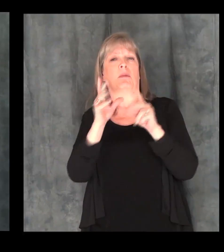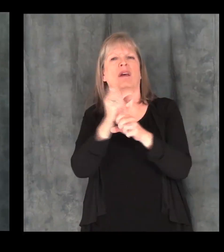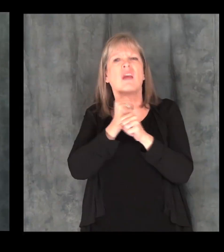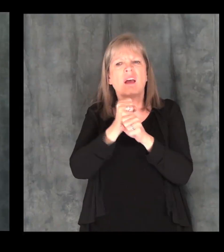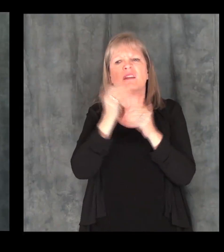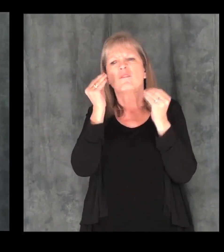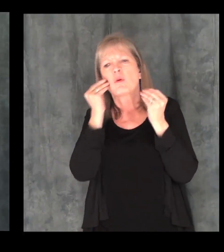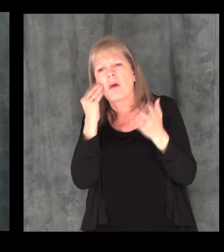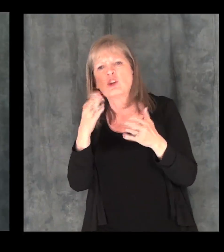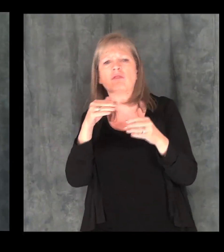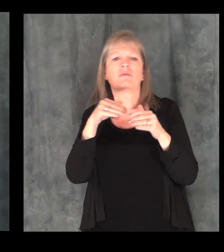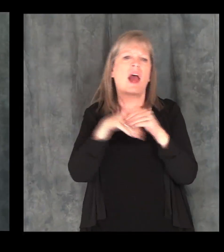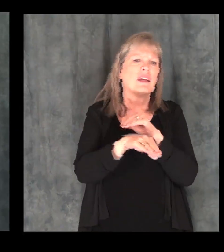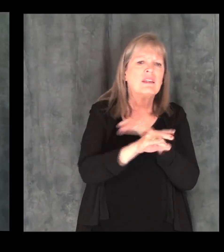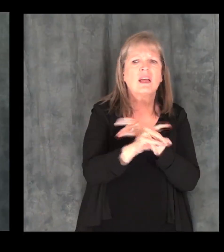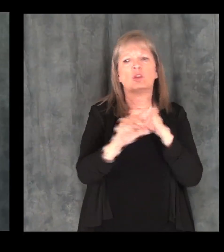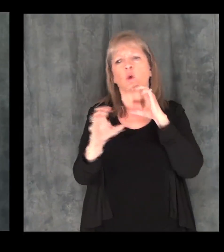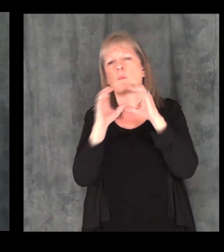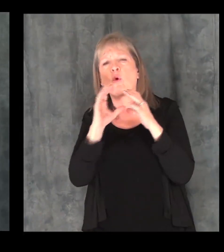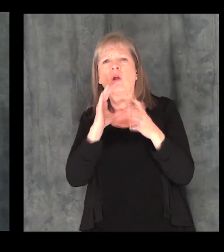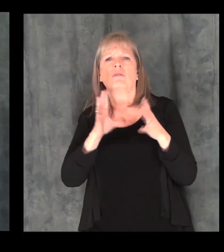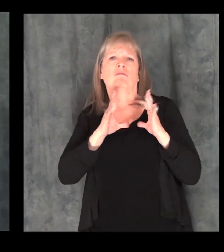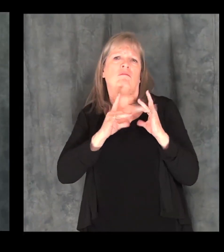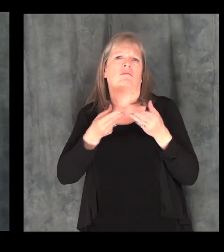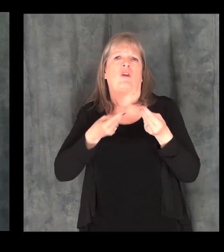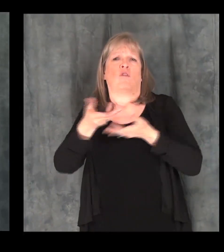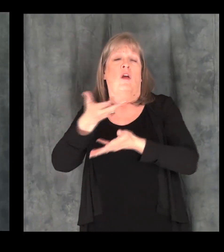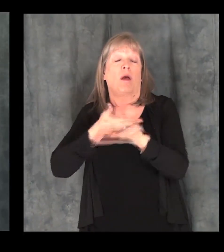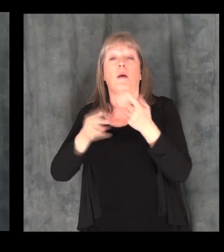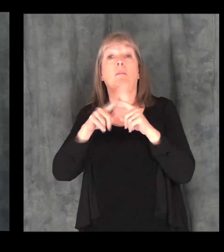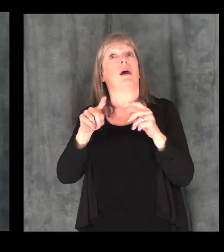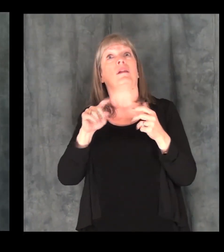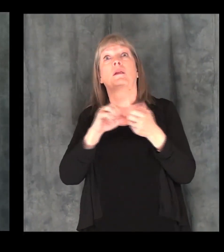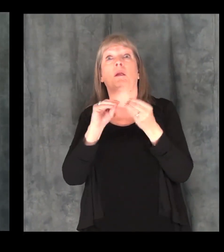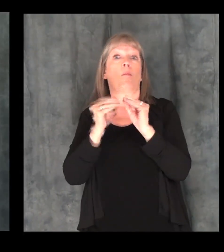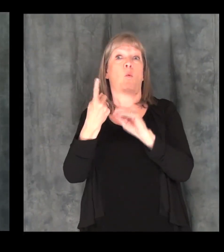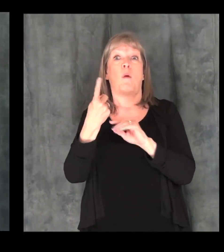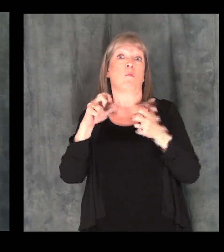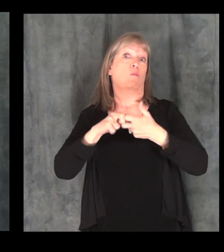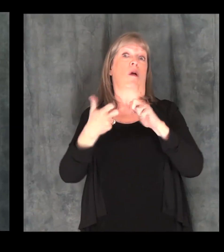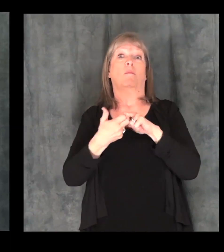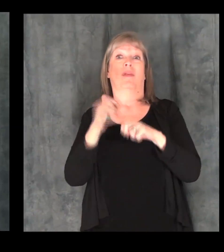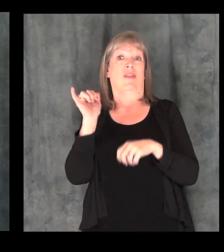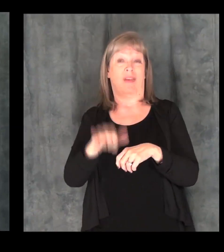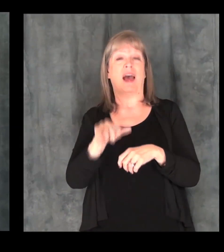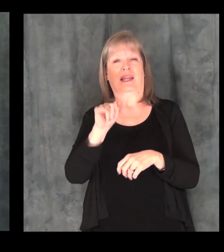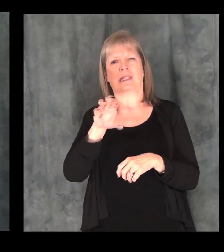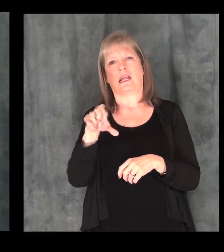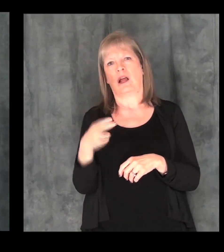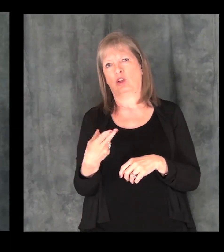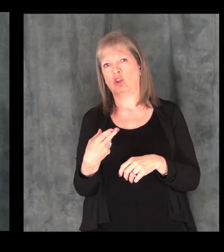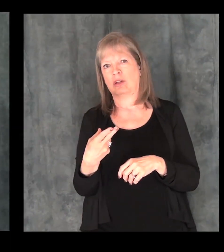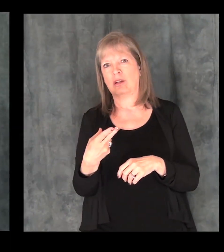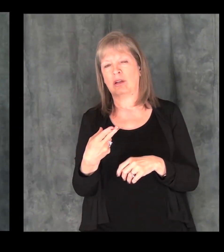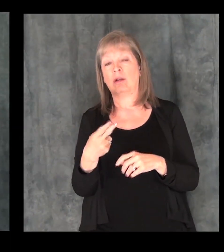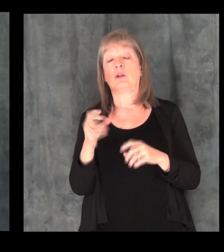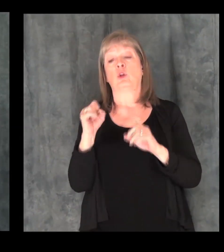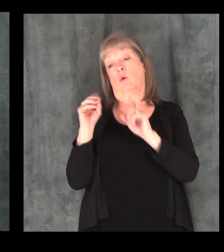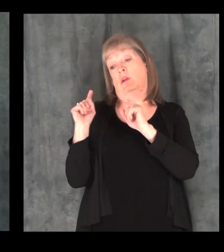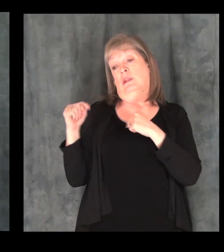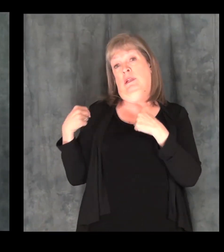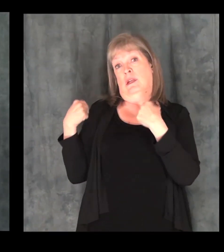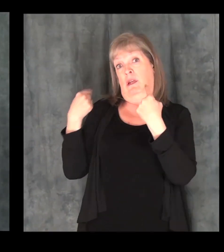able to communicate more freely. But the main sticking point at that time was the technology. Since that time,